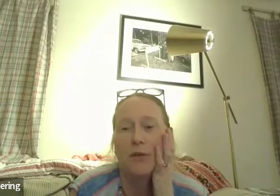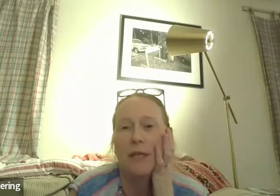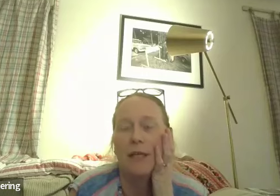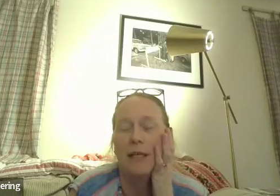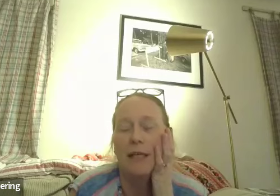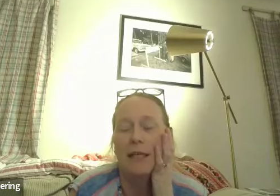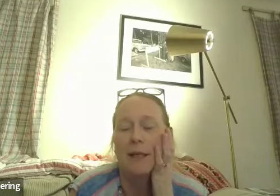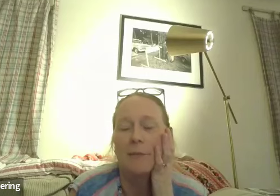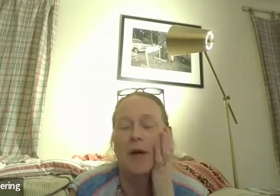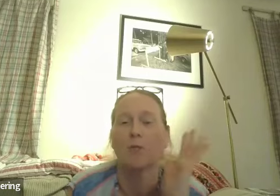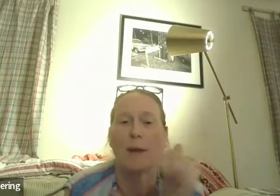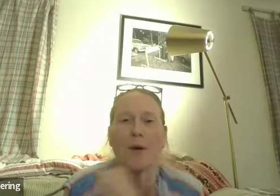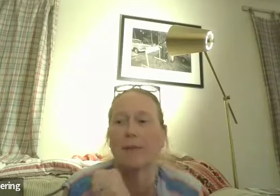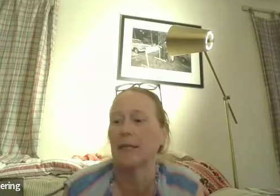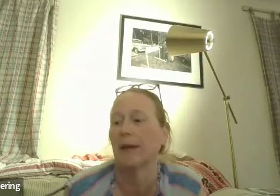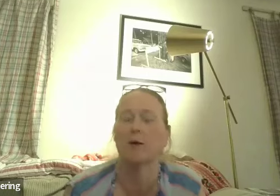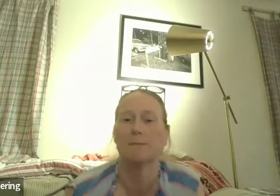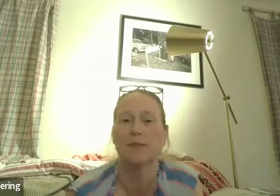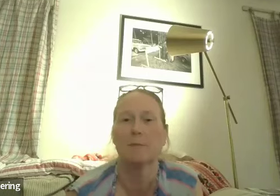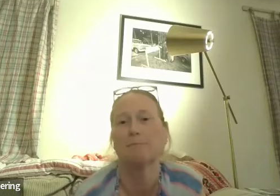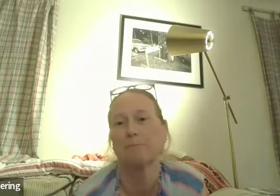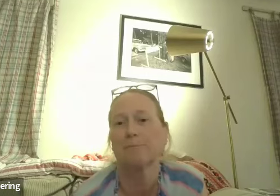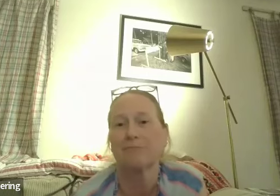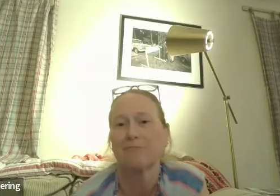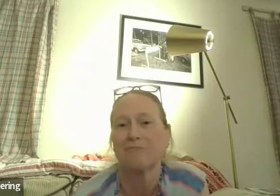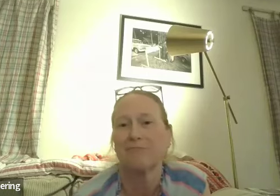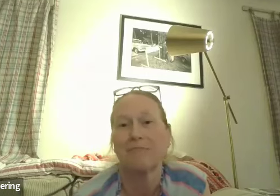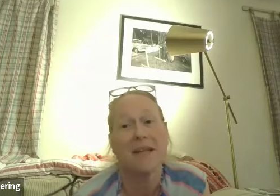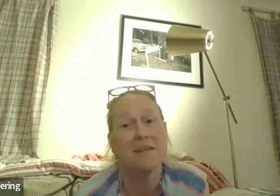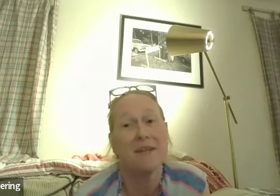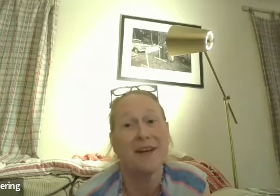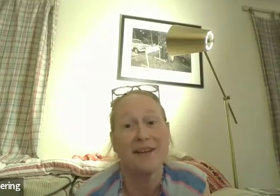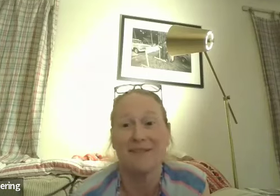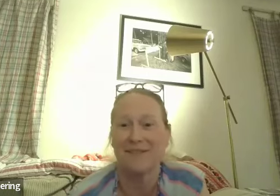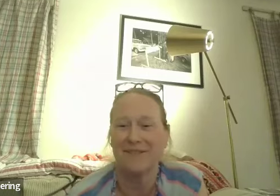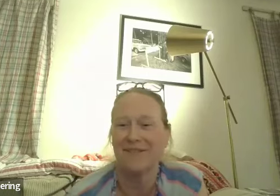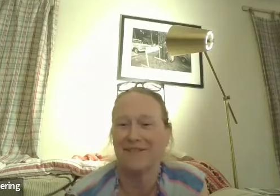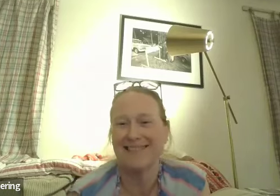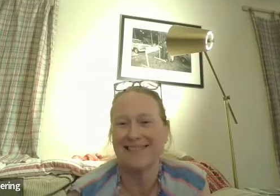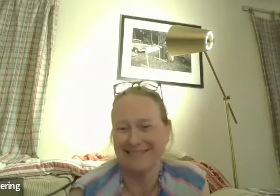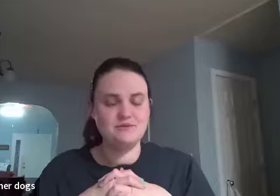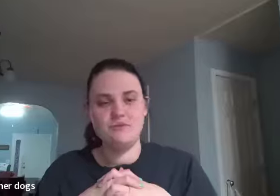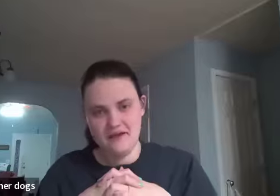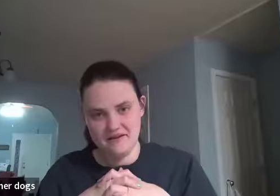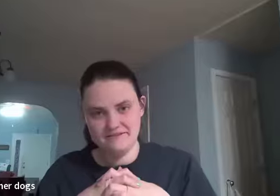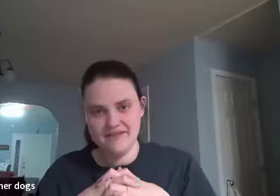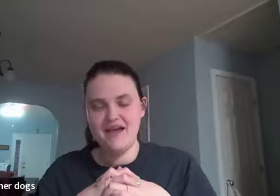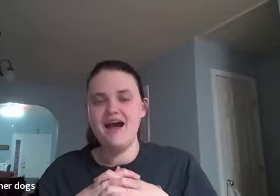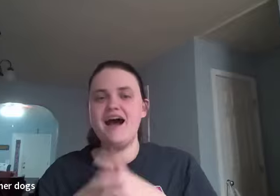include in our wrap-up email. So that's all I've got. Perfect. Well,